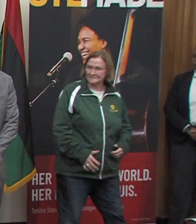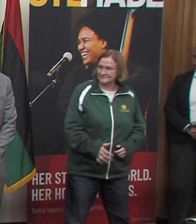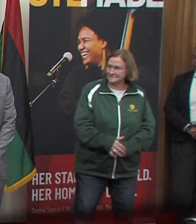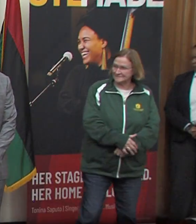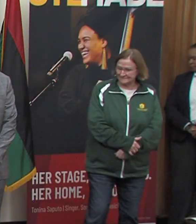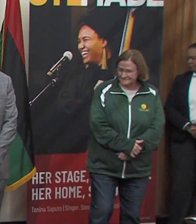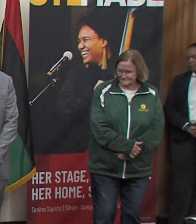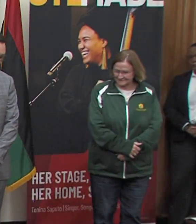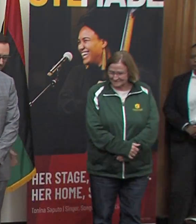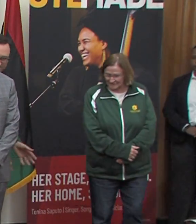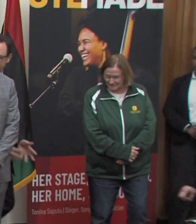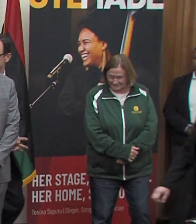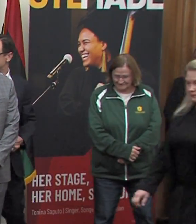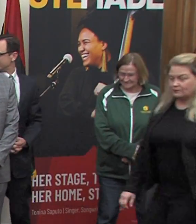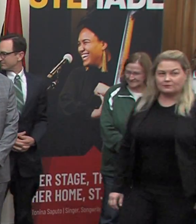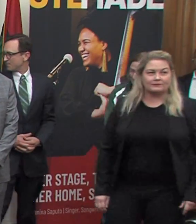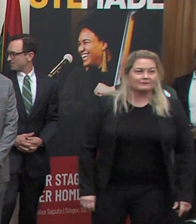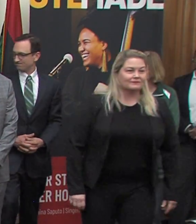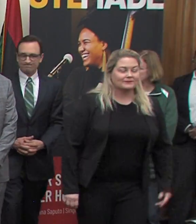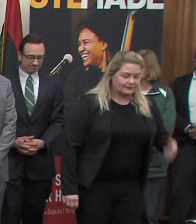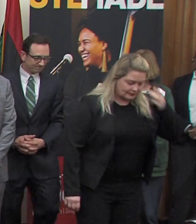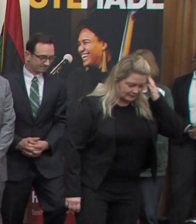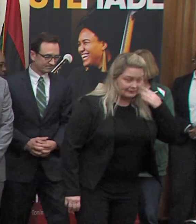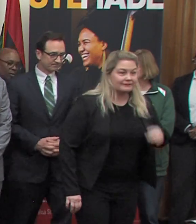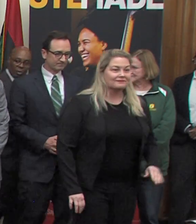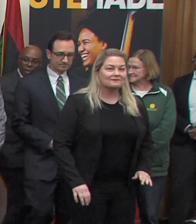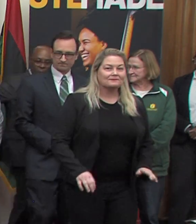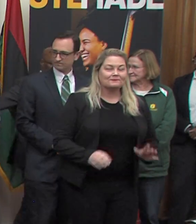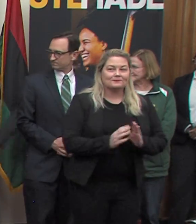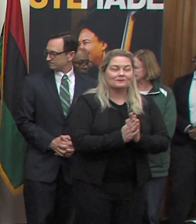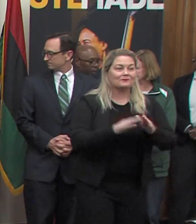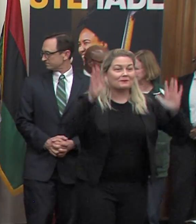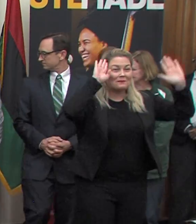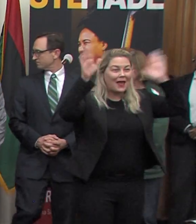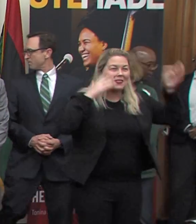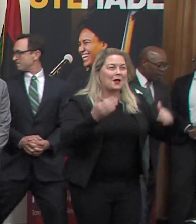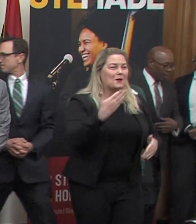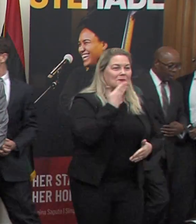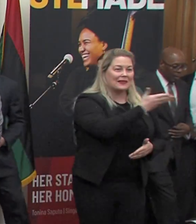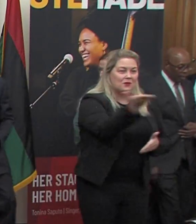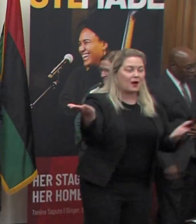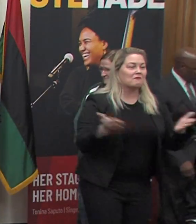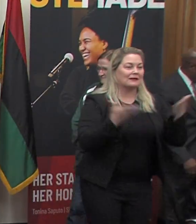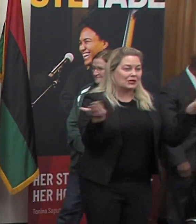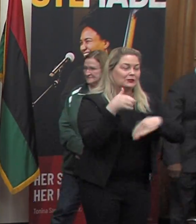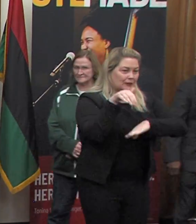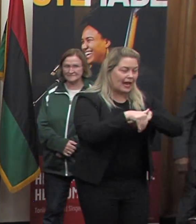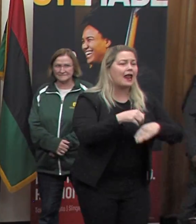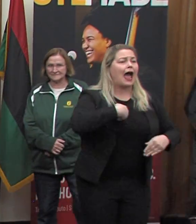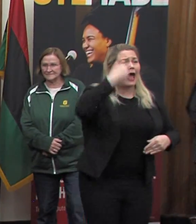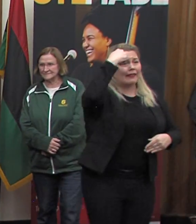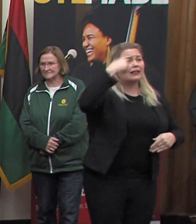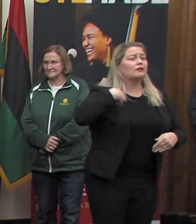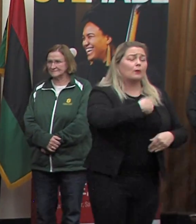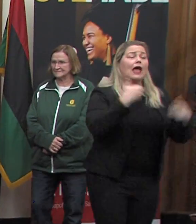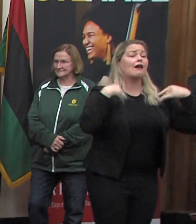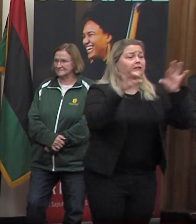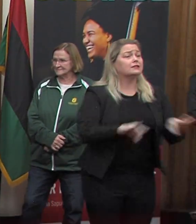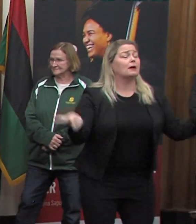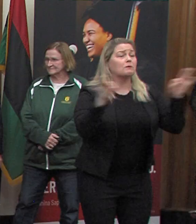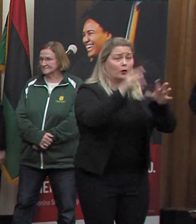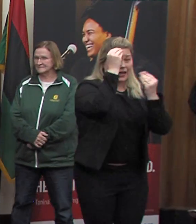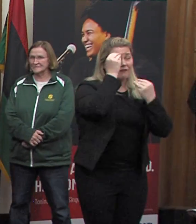Hello all, how are you? Good, thank you all for being here tonight. I think we have some very important information